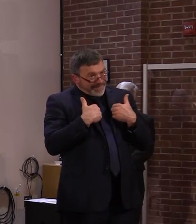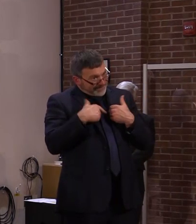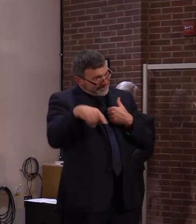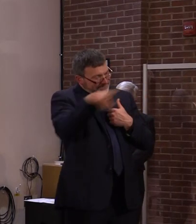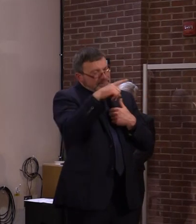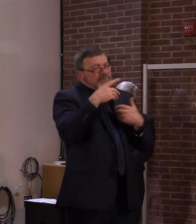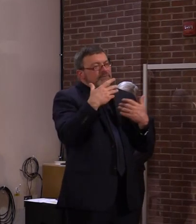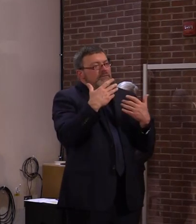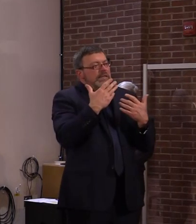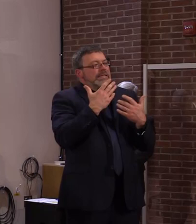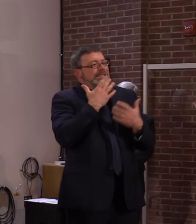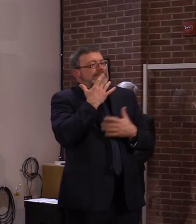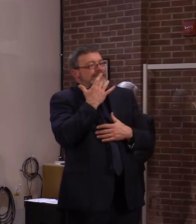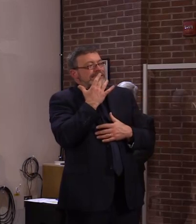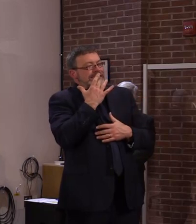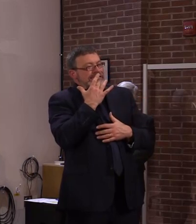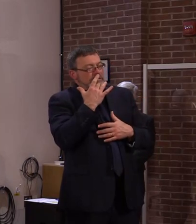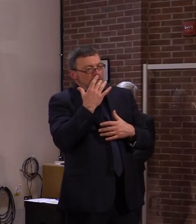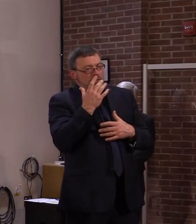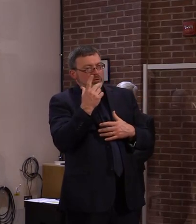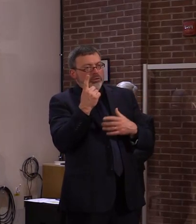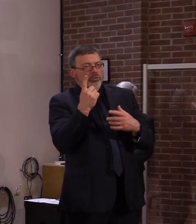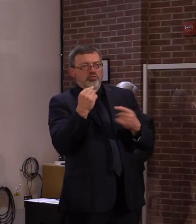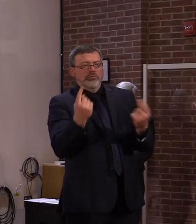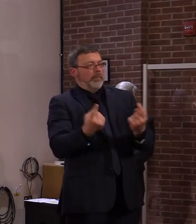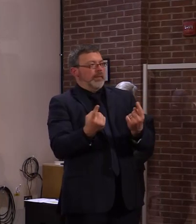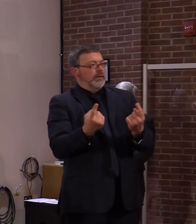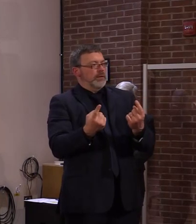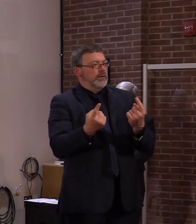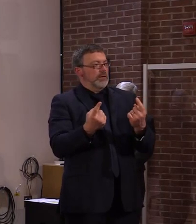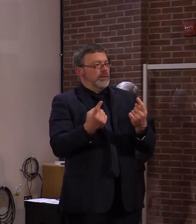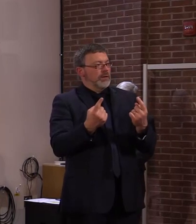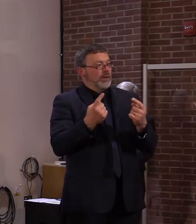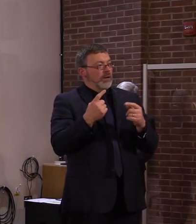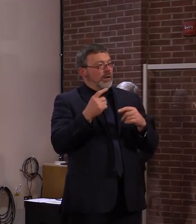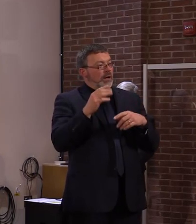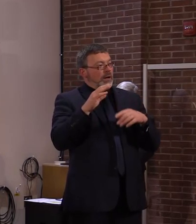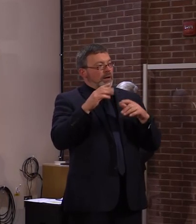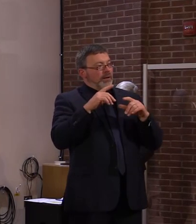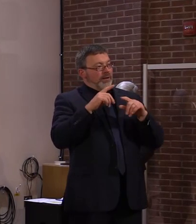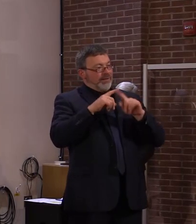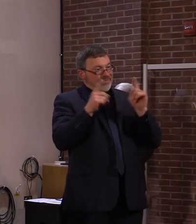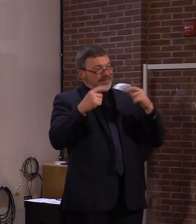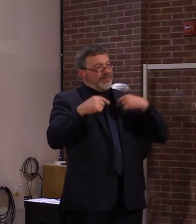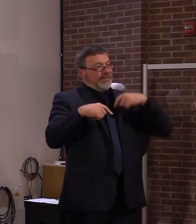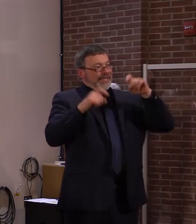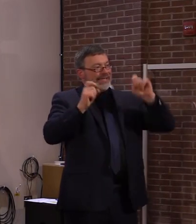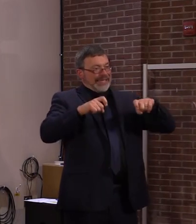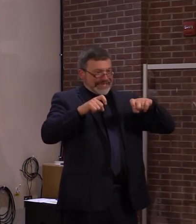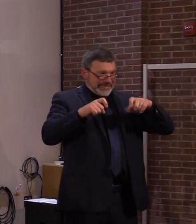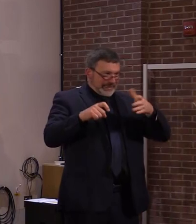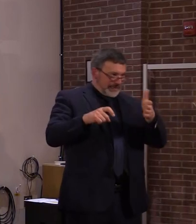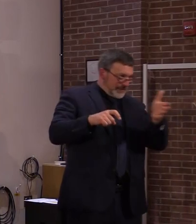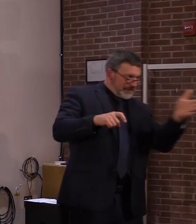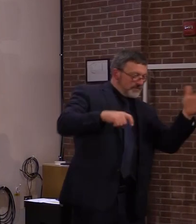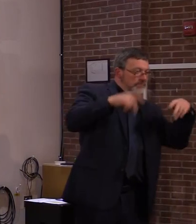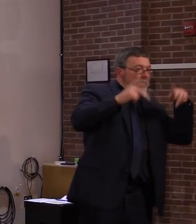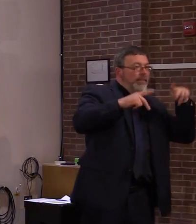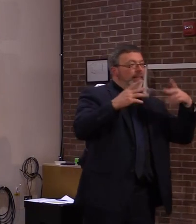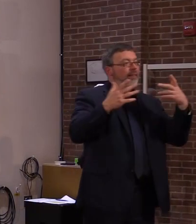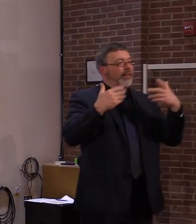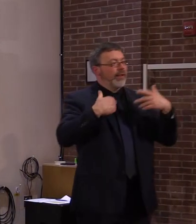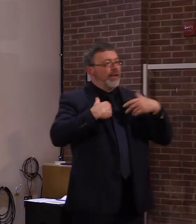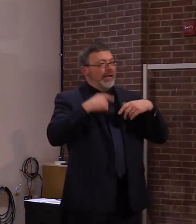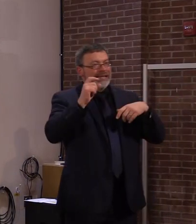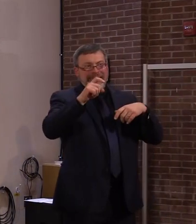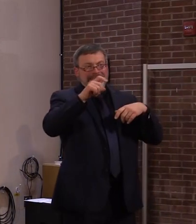something. And so there's still a need for those hardware store employees because there are people in looking for all the things